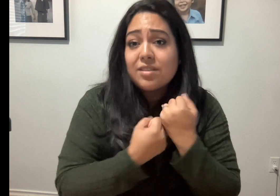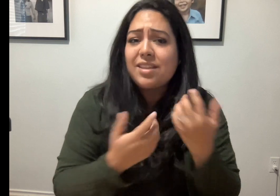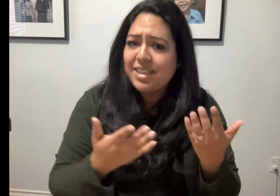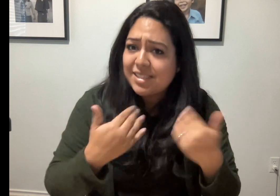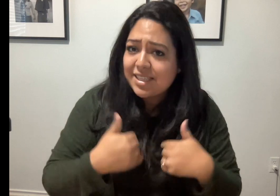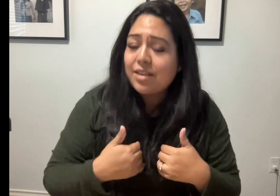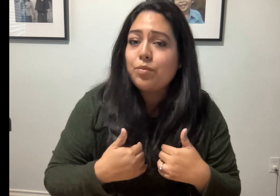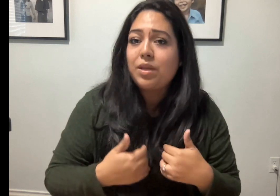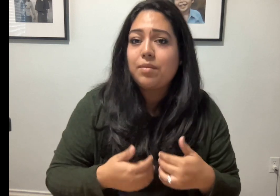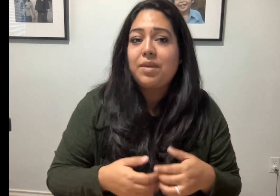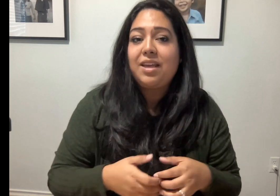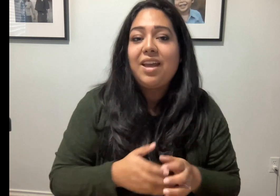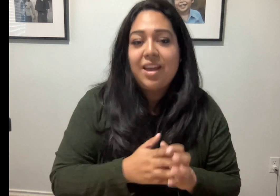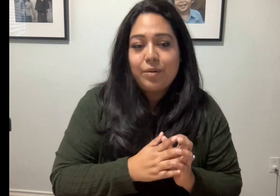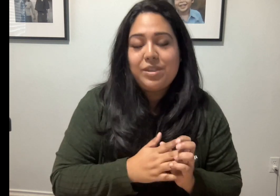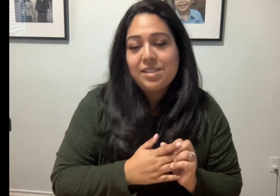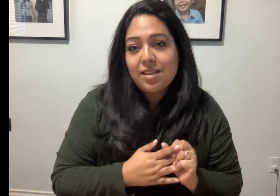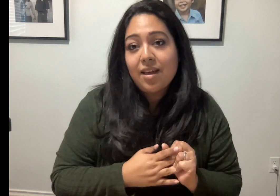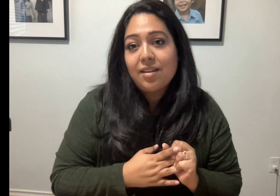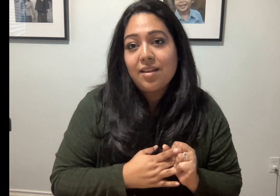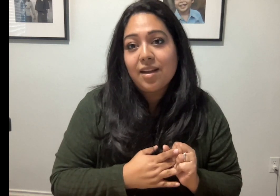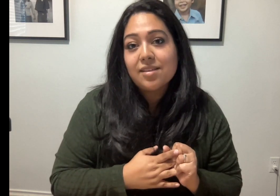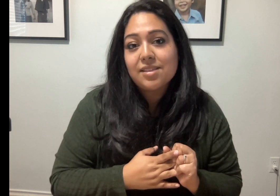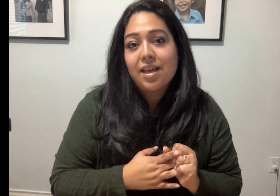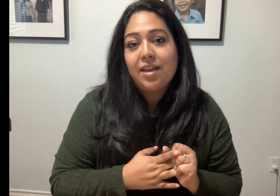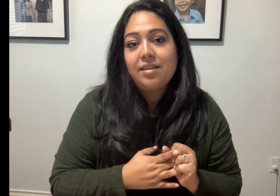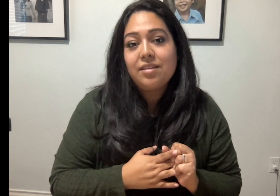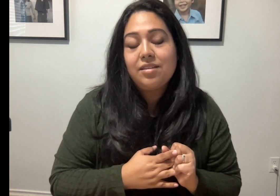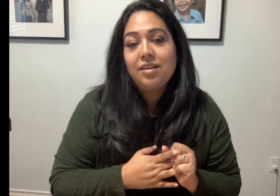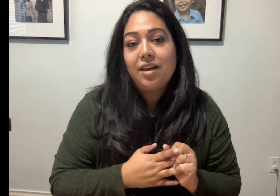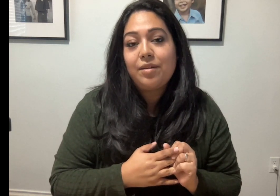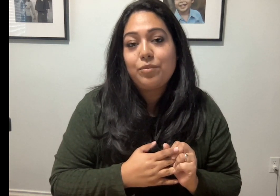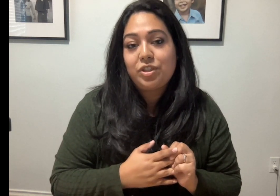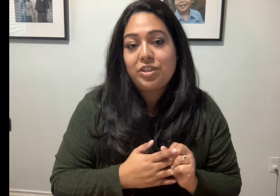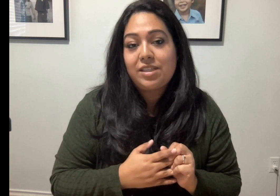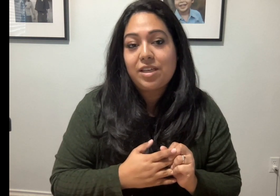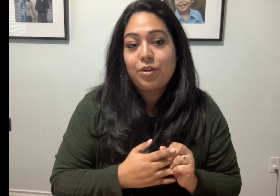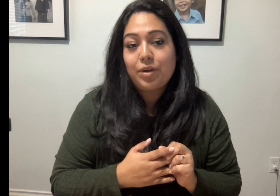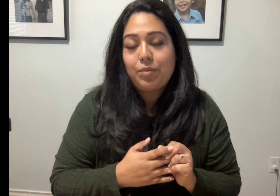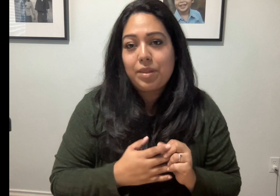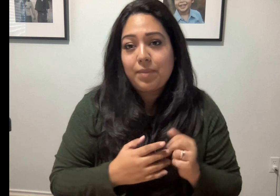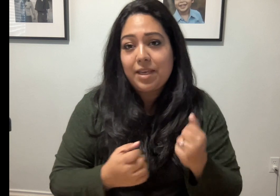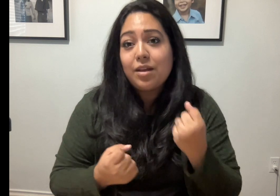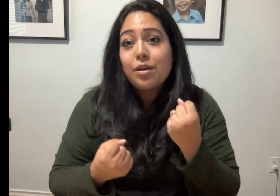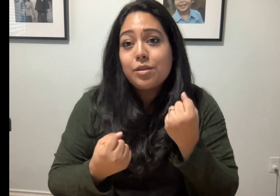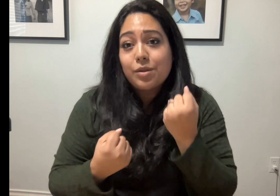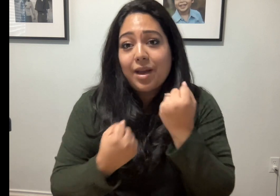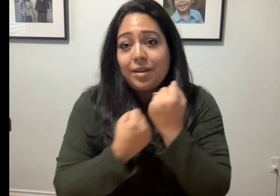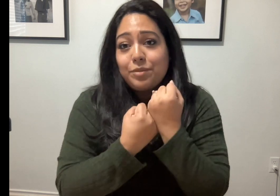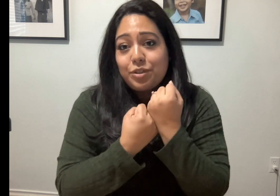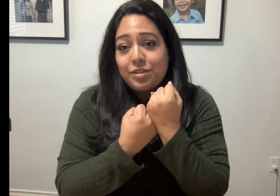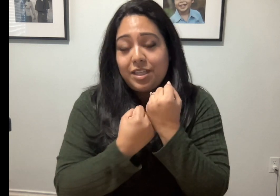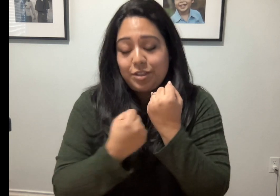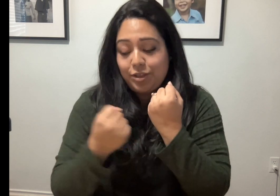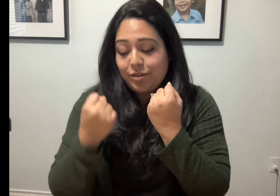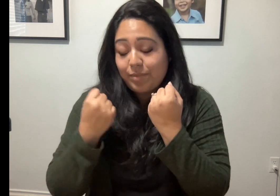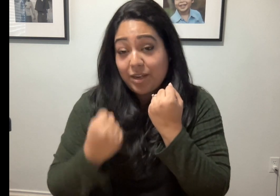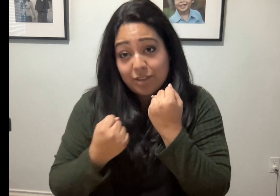like stand with me. And we see that in the next line, which says agree with me. So I am choosing to use my